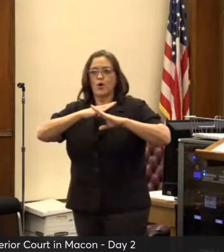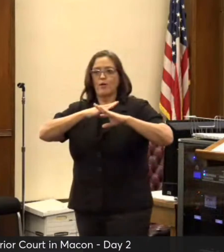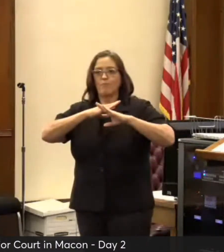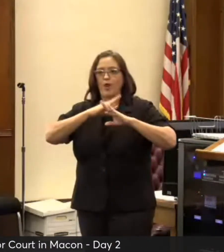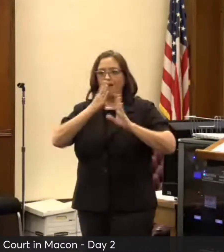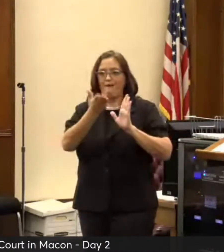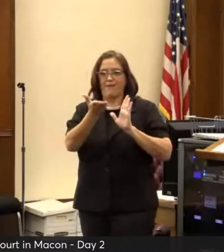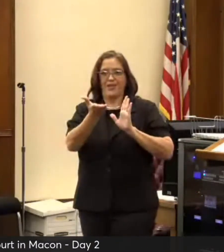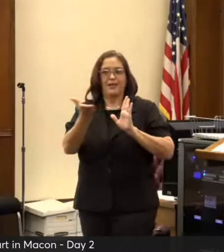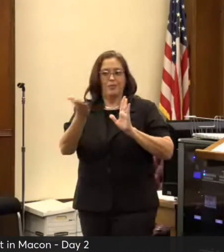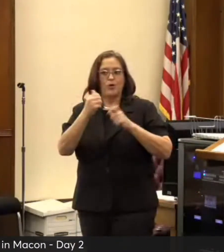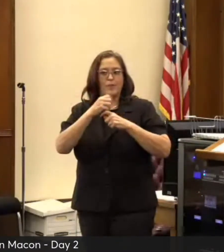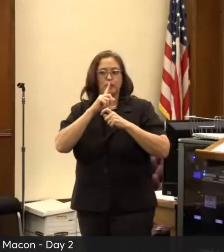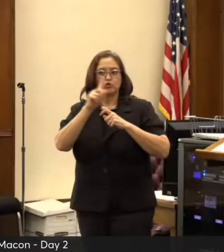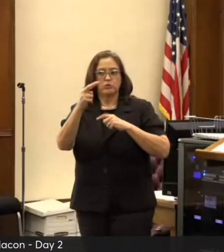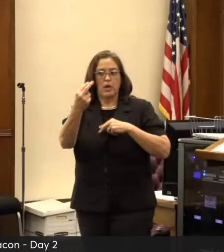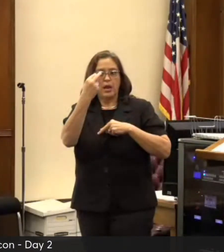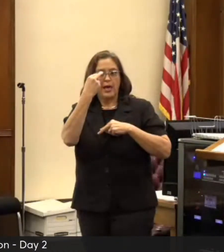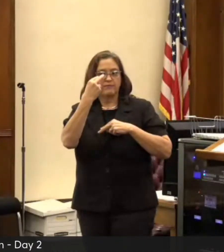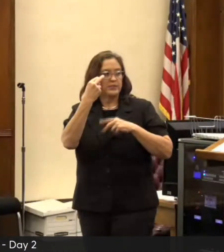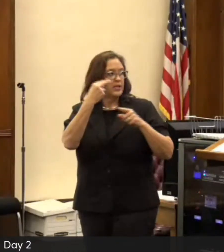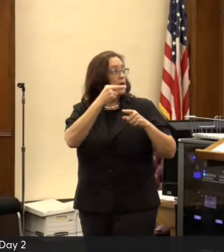make sure everyone can see.